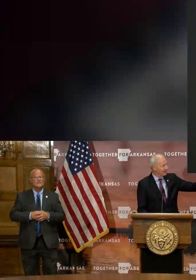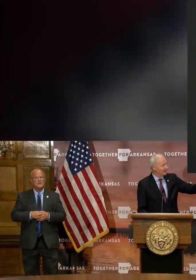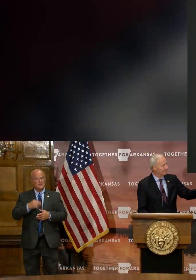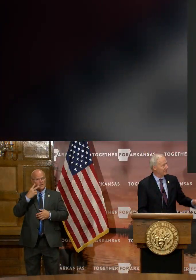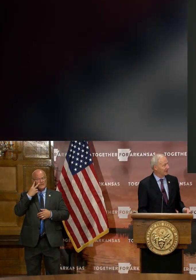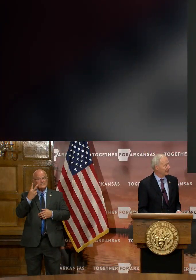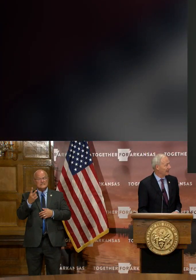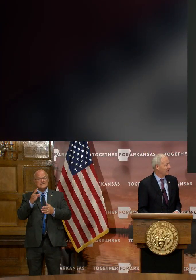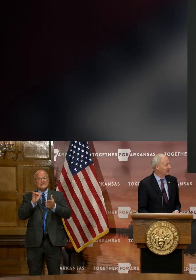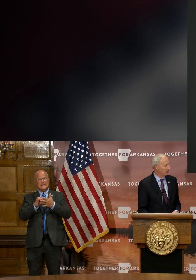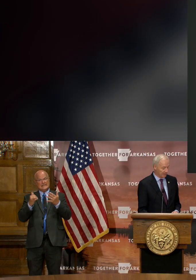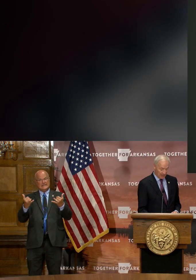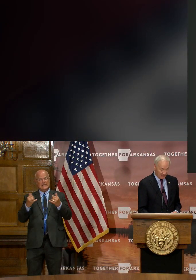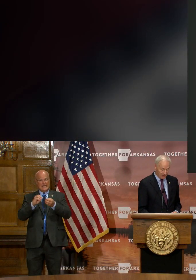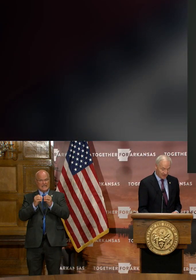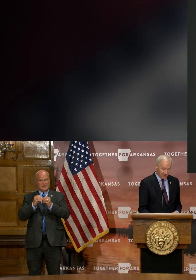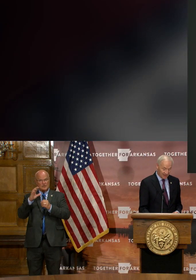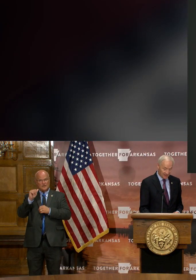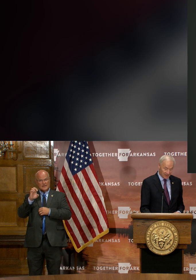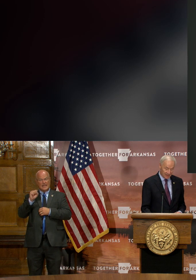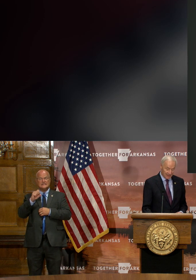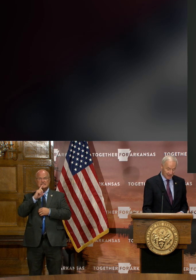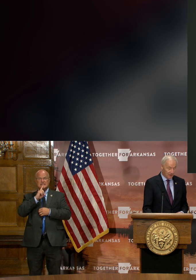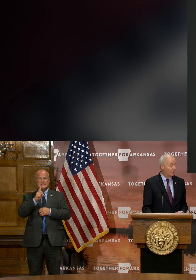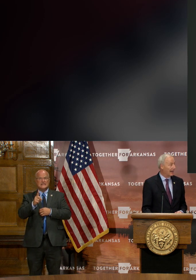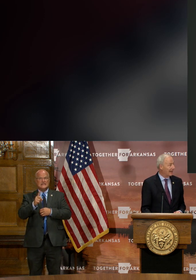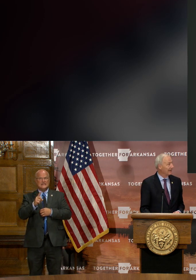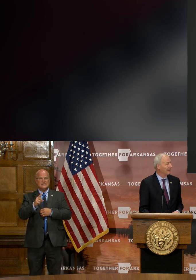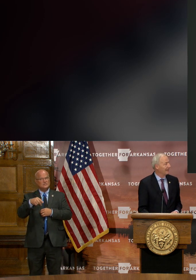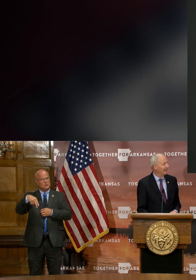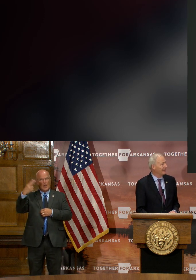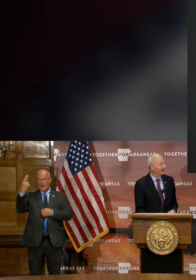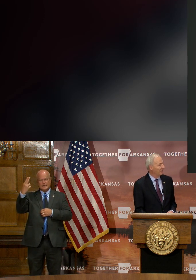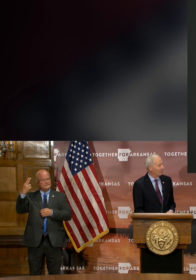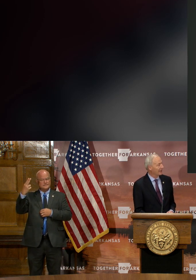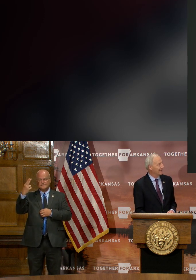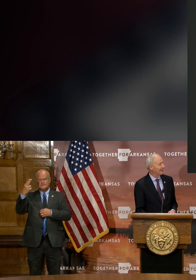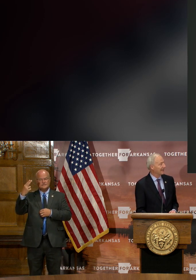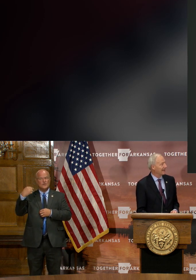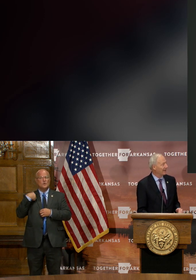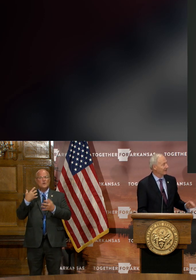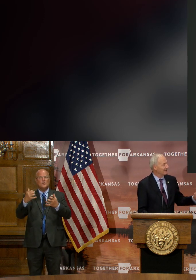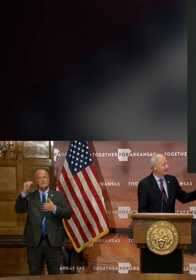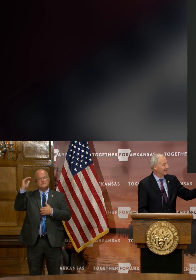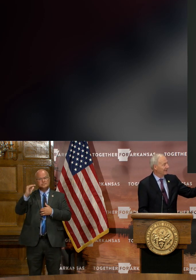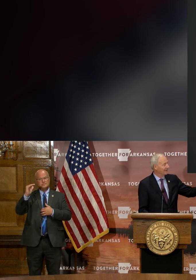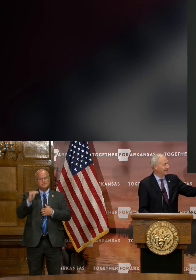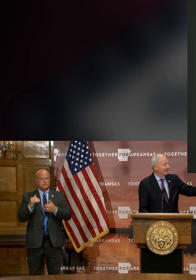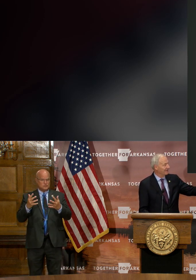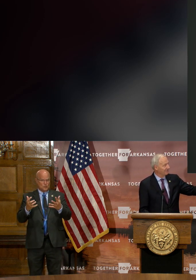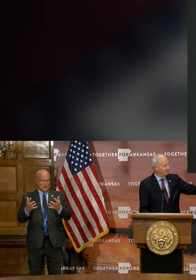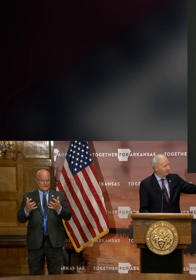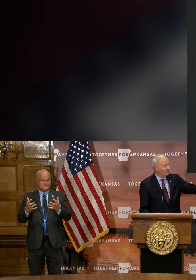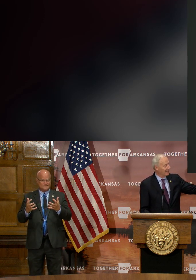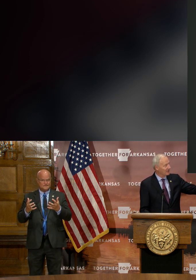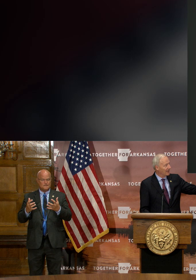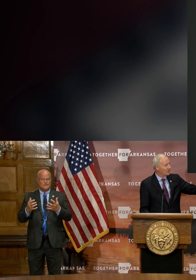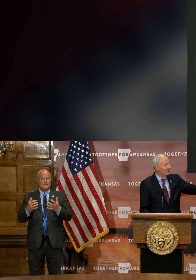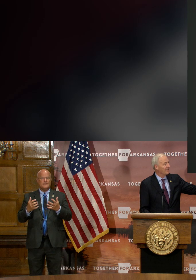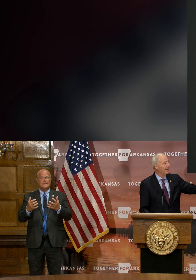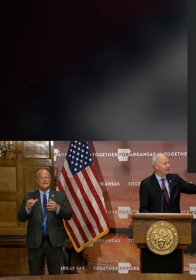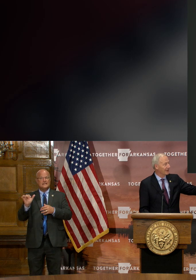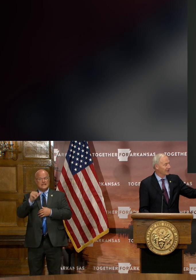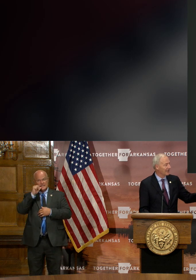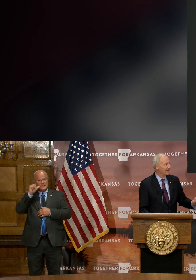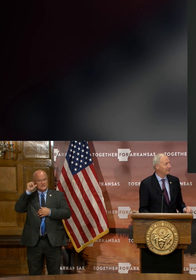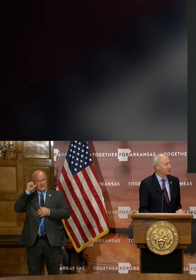that today's number of cases is too high. We want to get that down, and we liked